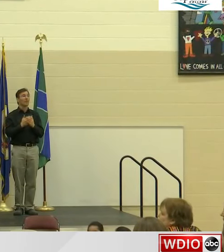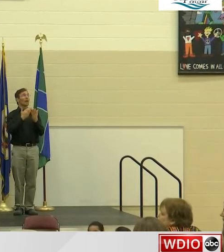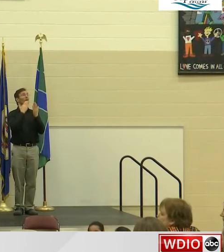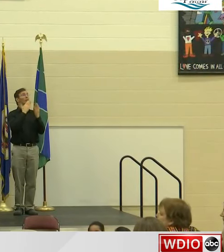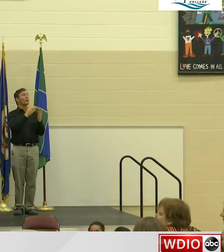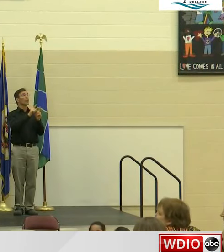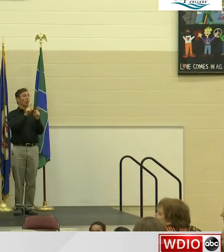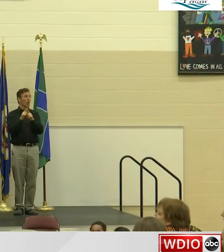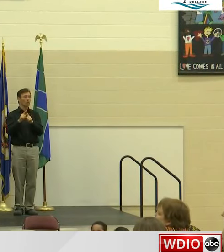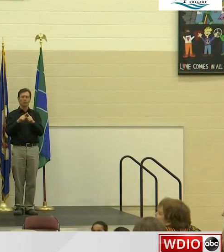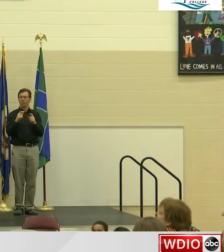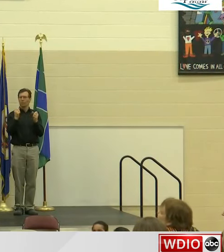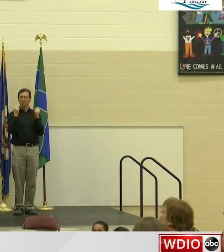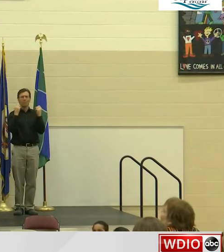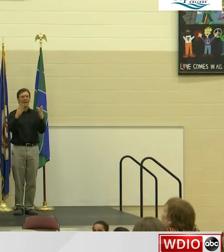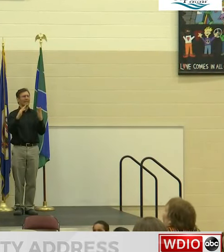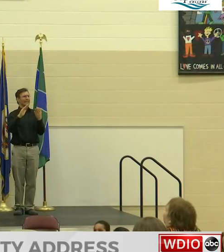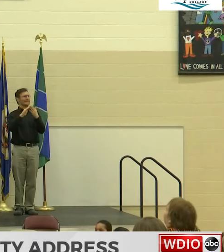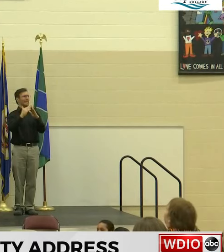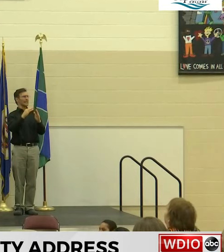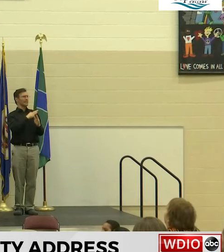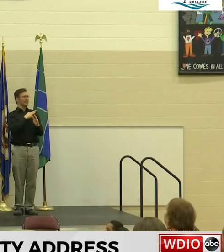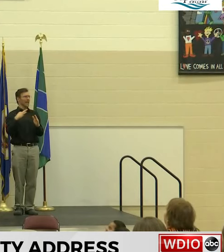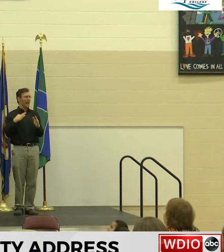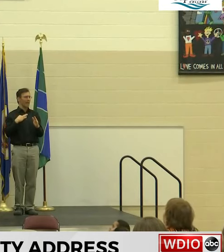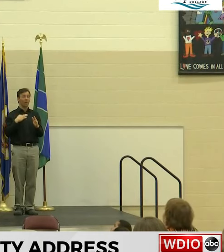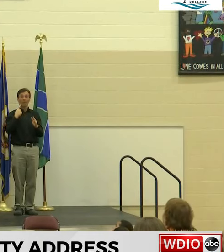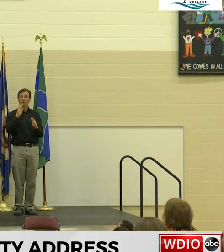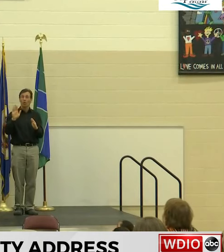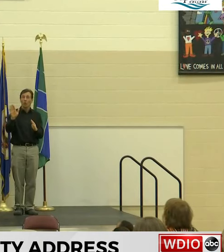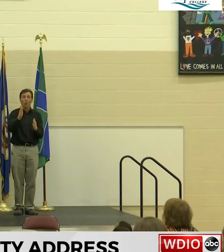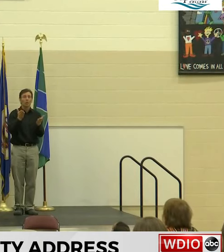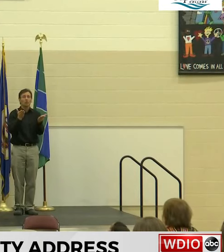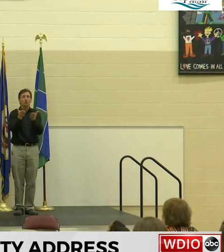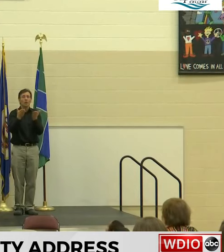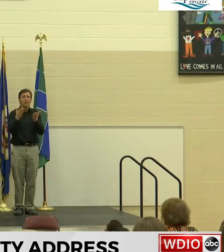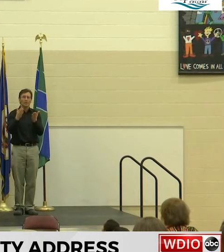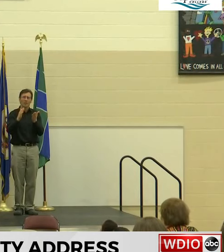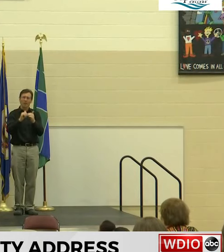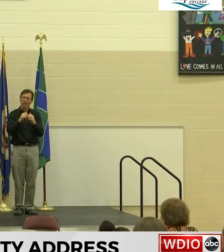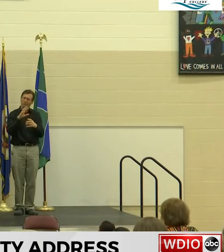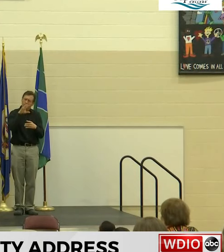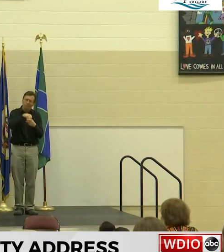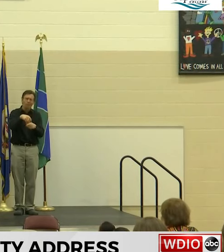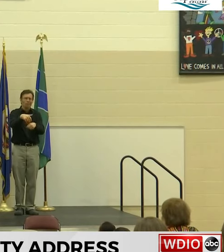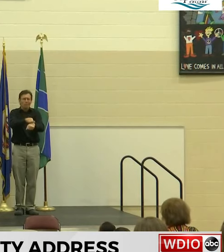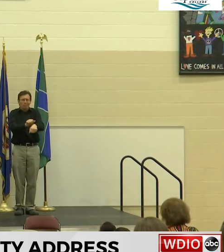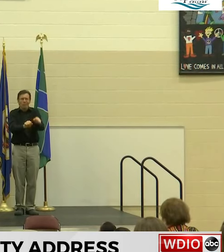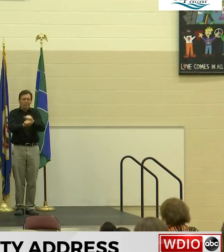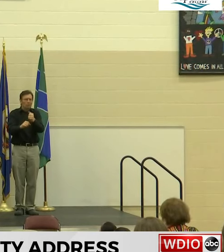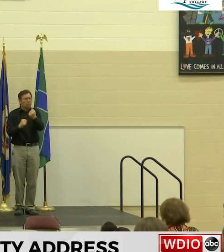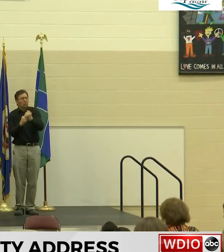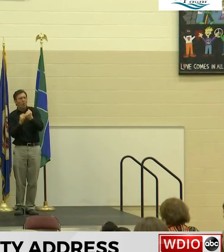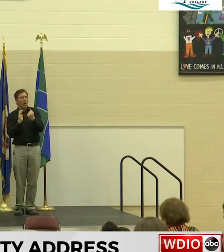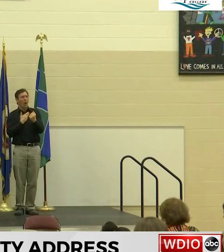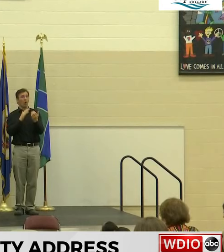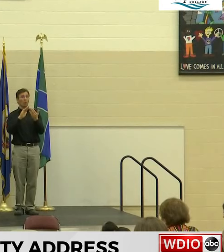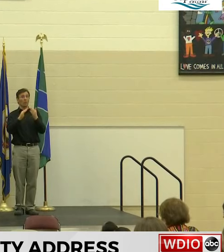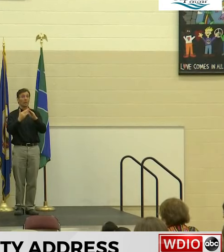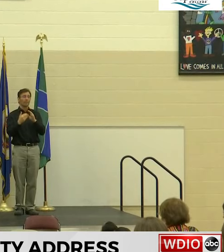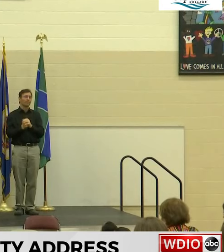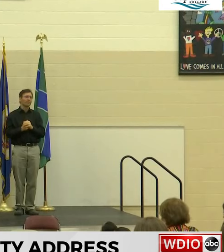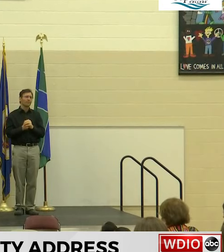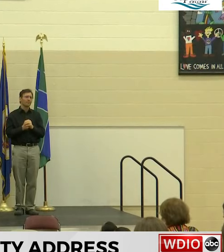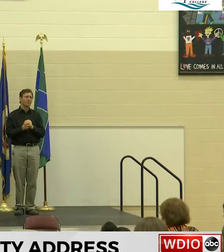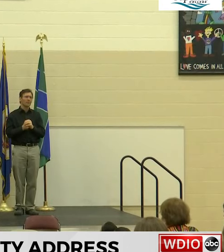Thank you as well to the many city staff for your service and the heart that you put into our community. And